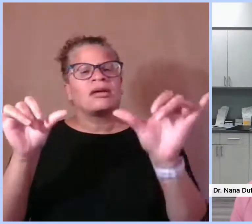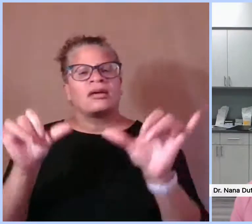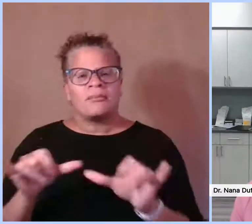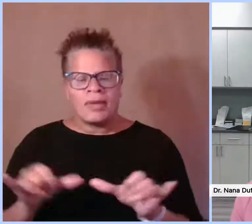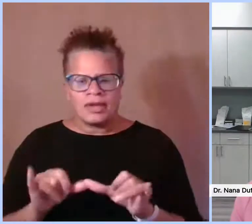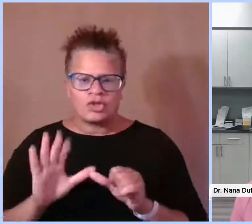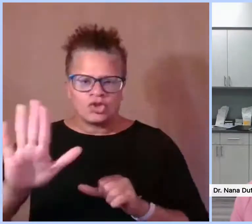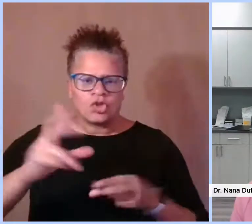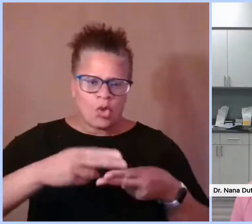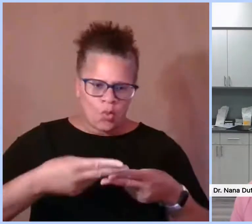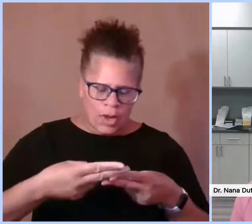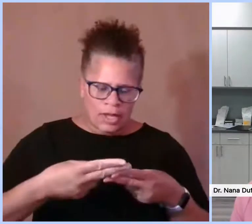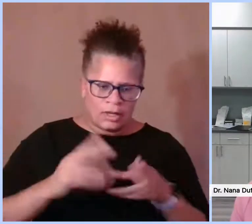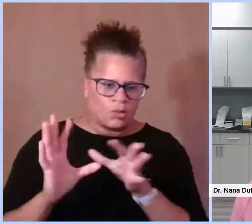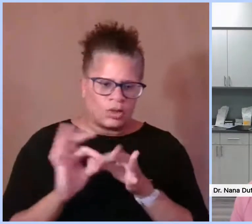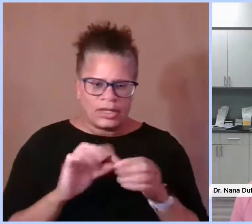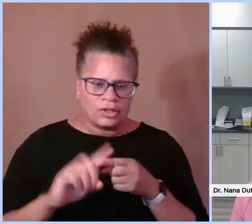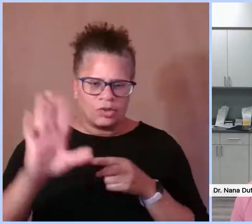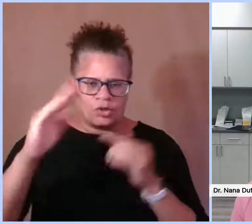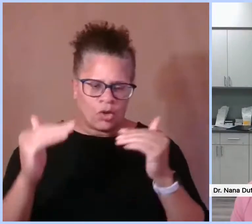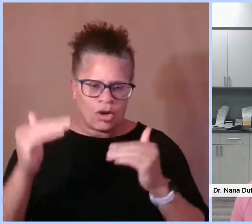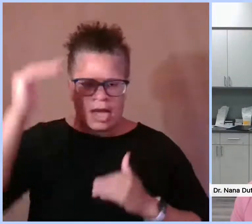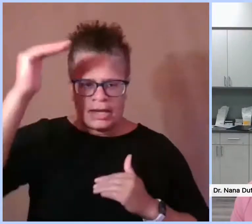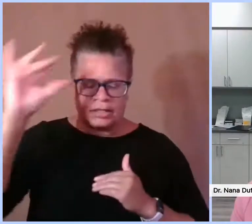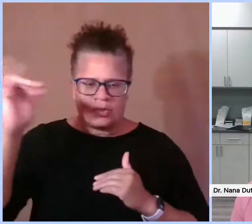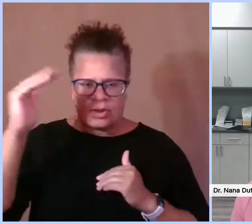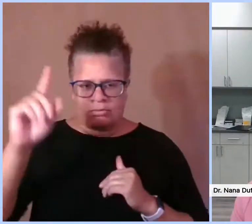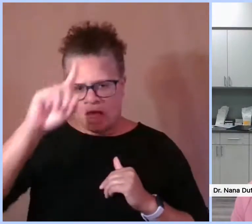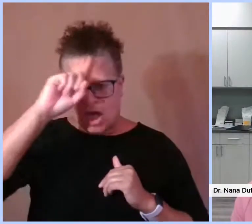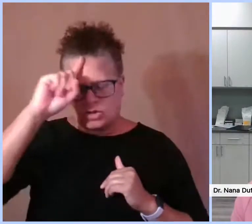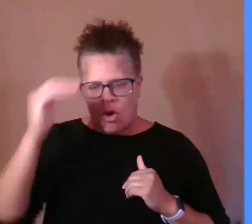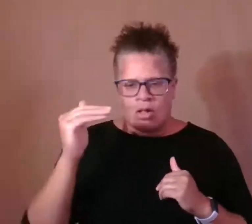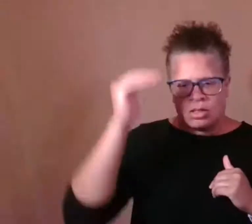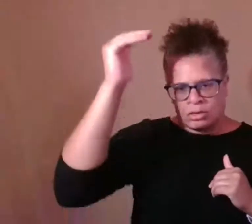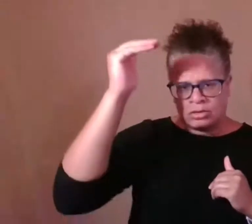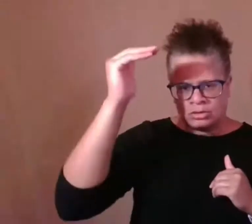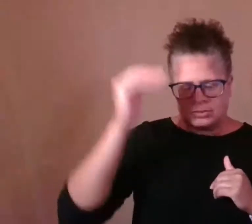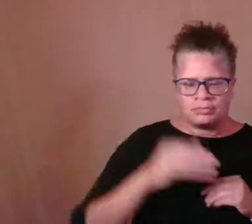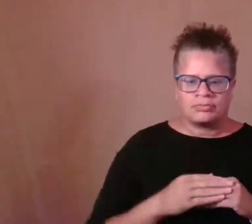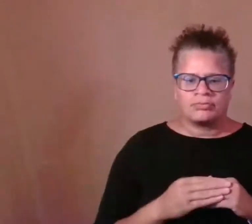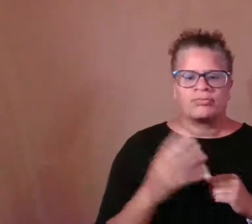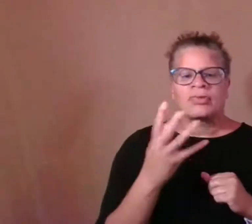your weight as it relates to your height. And